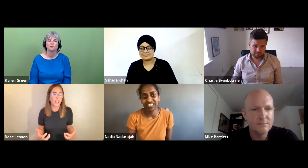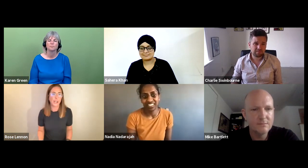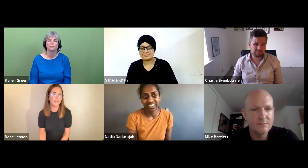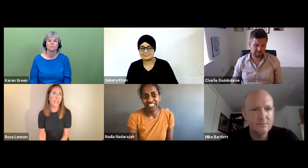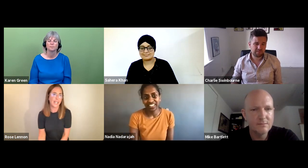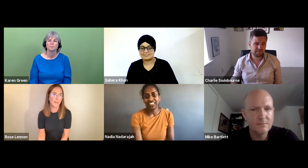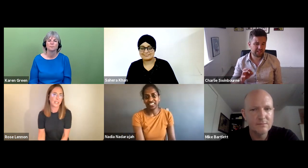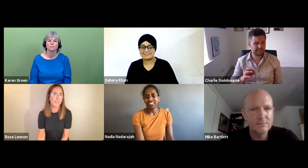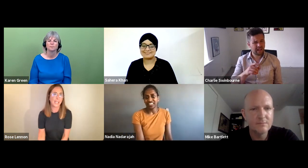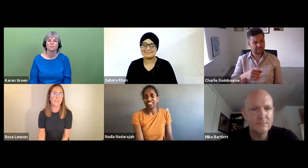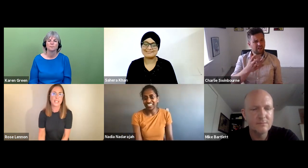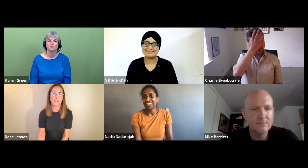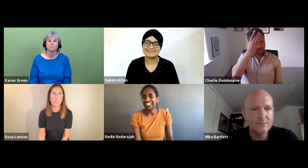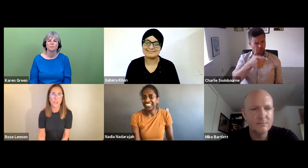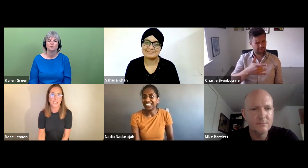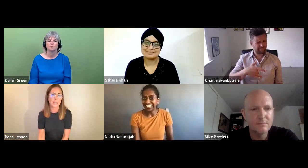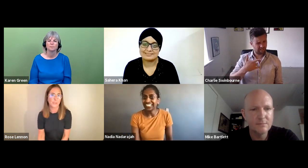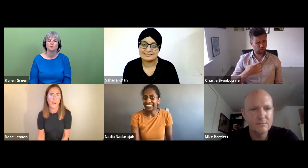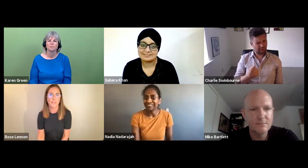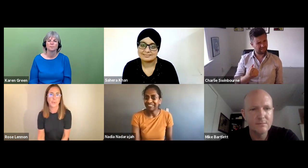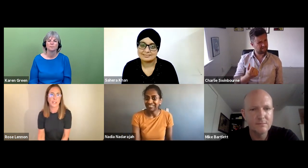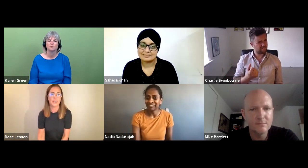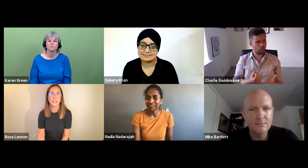going on right now that can make writing more accessible for everyone.